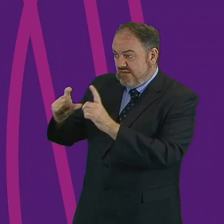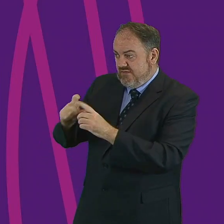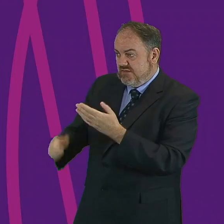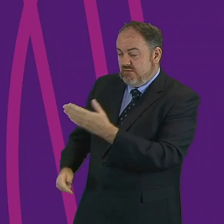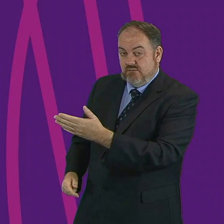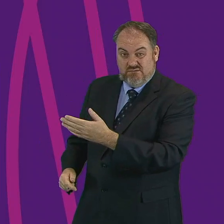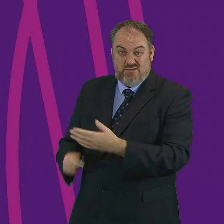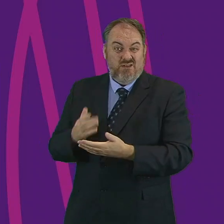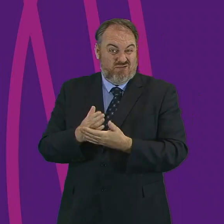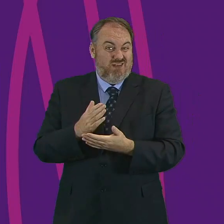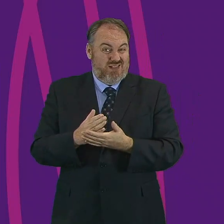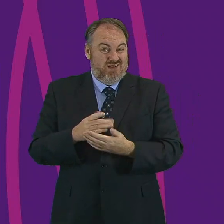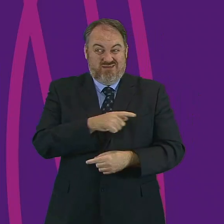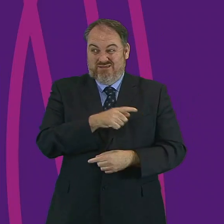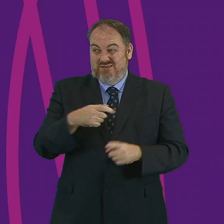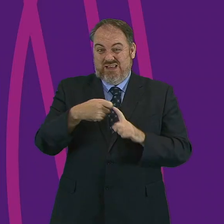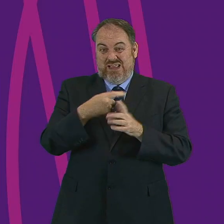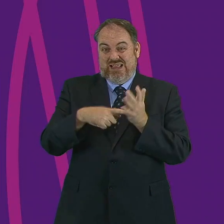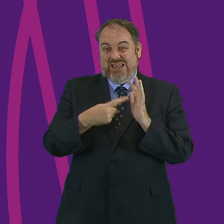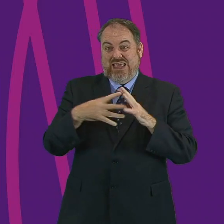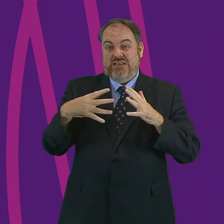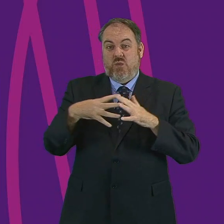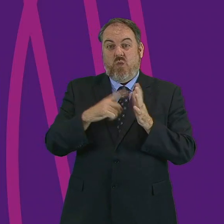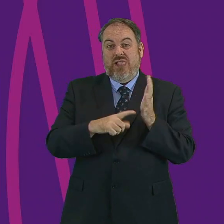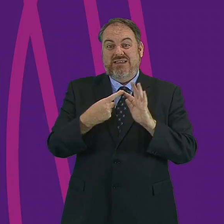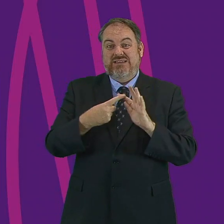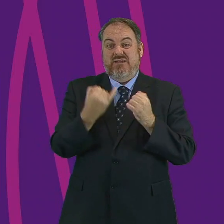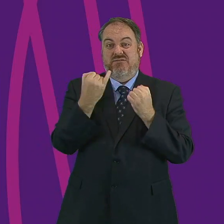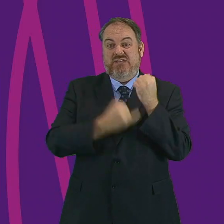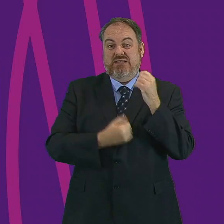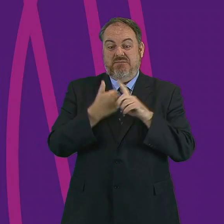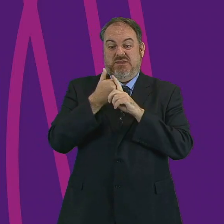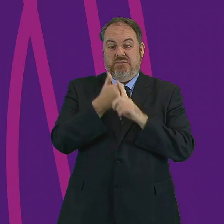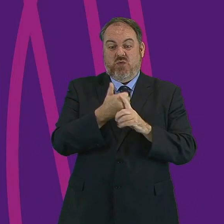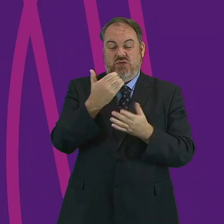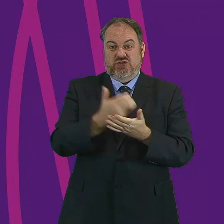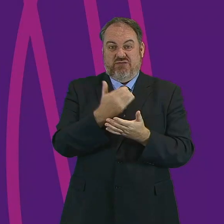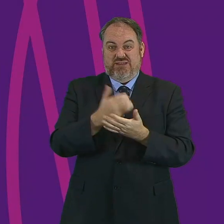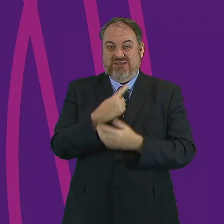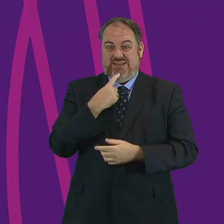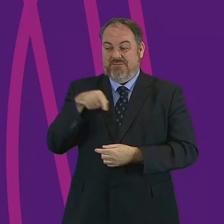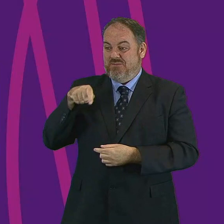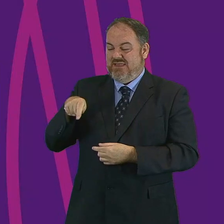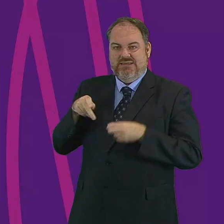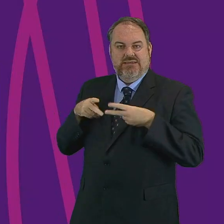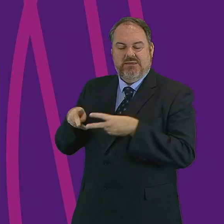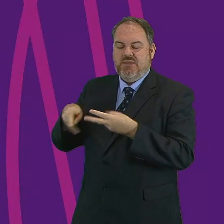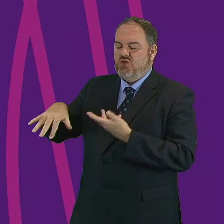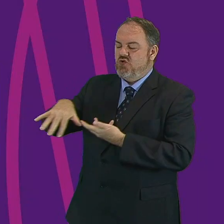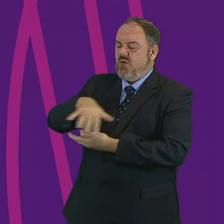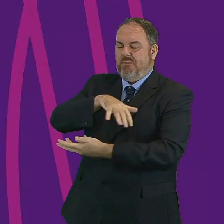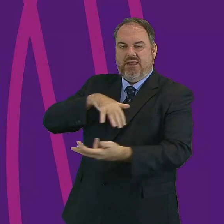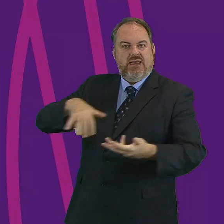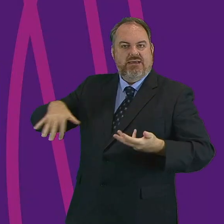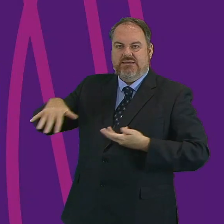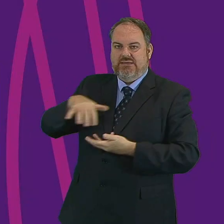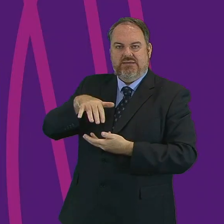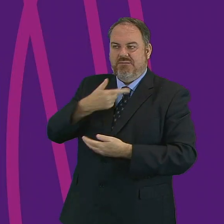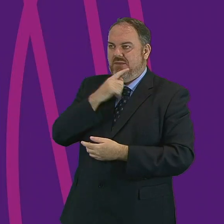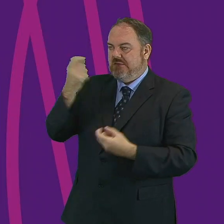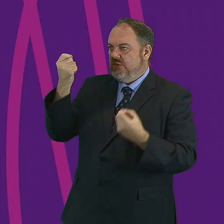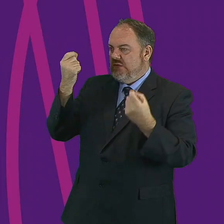have been pretty clear. Kate Wallens, the Chief Executive of Victim Support Scotland, says the current system is complicated to understand and administer. Often people are